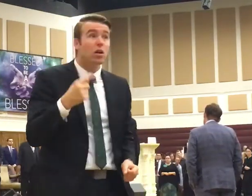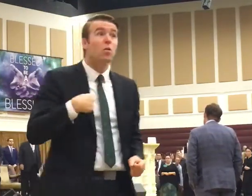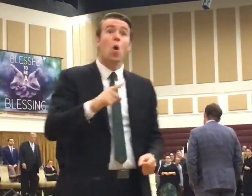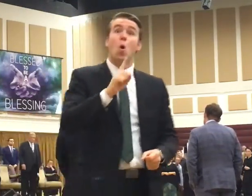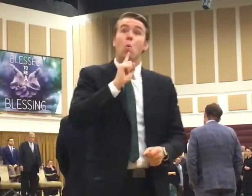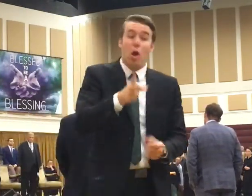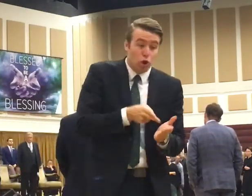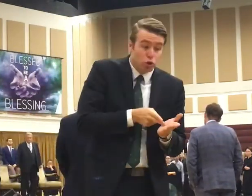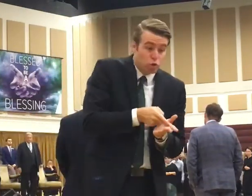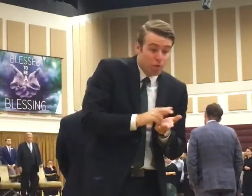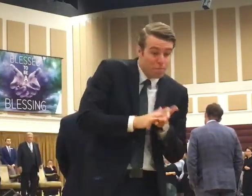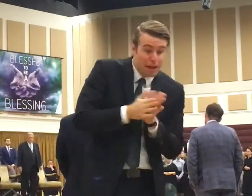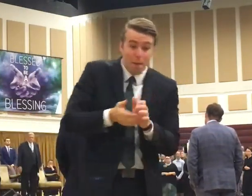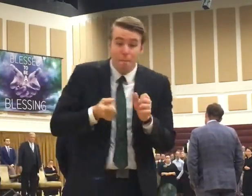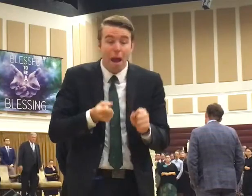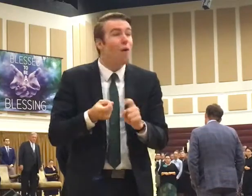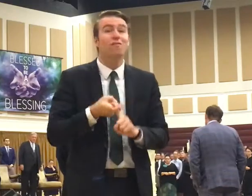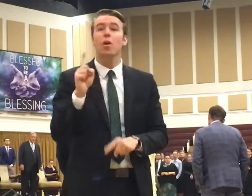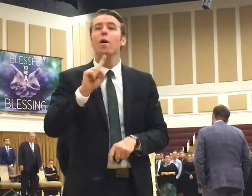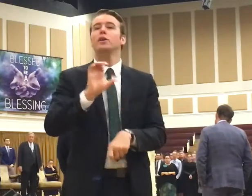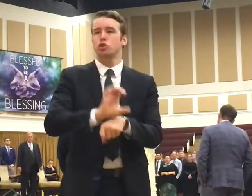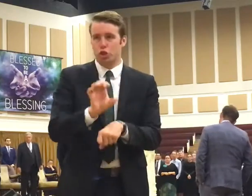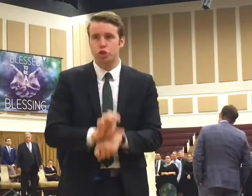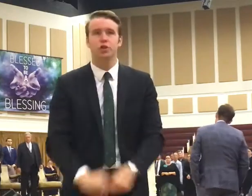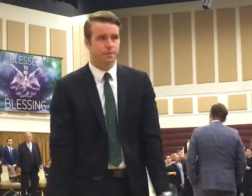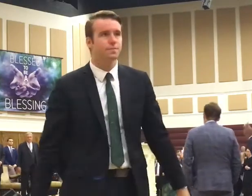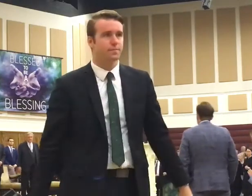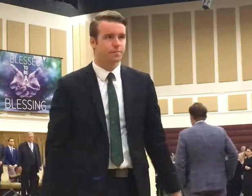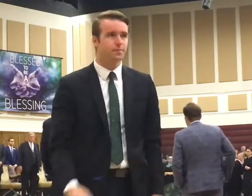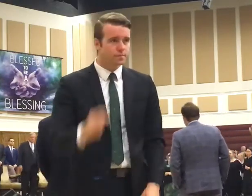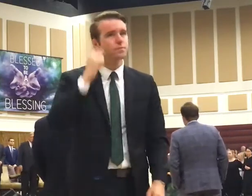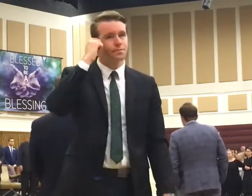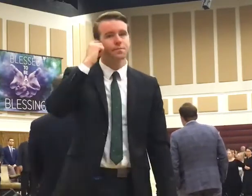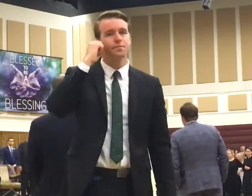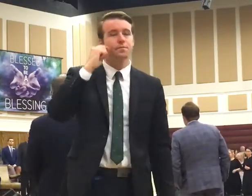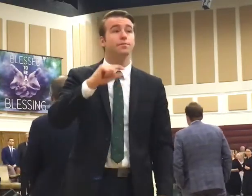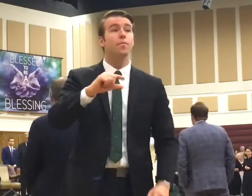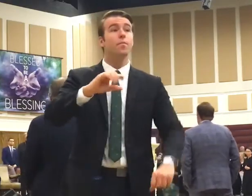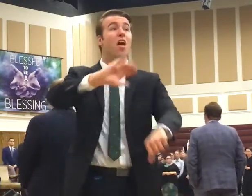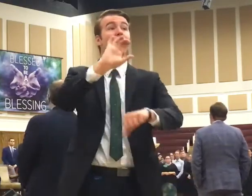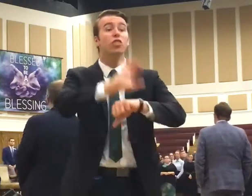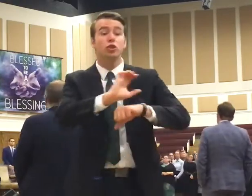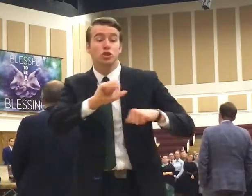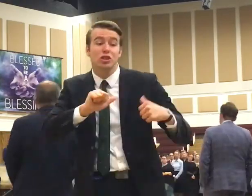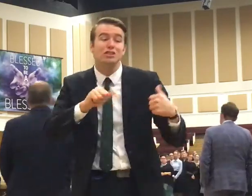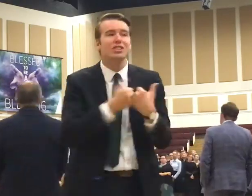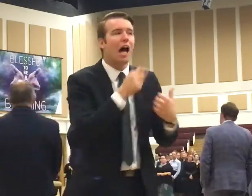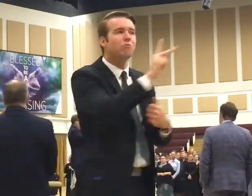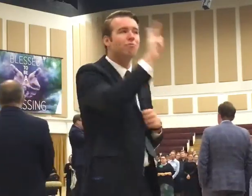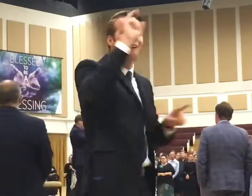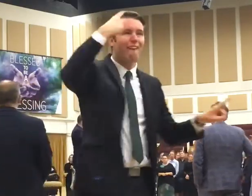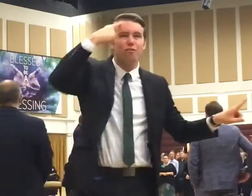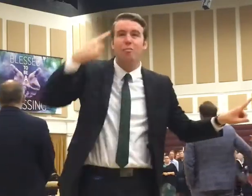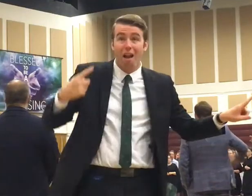truth to power? It comes from the church. The church challenges government. The